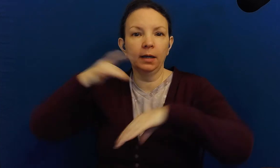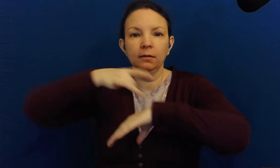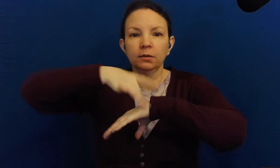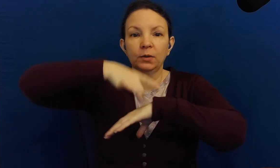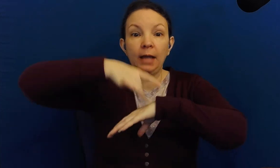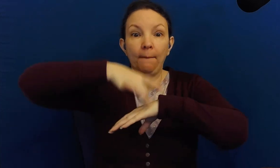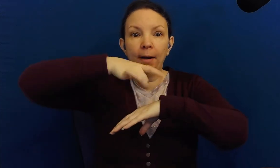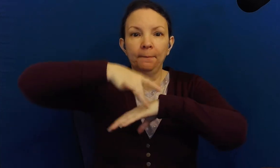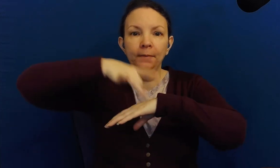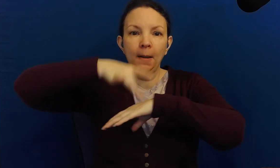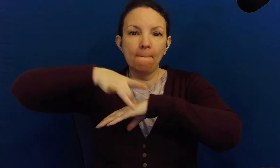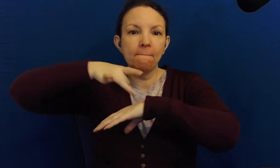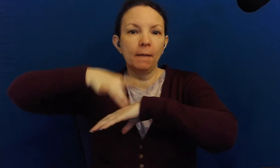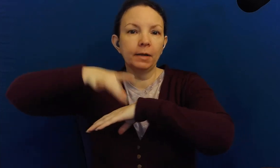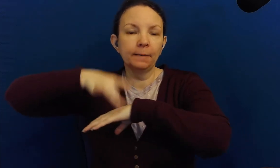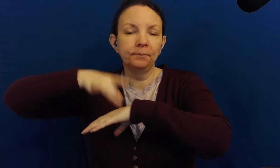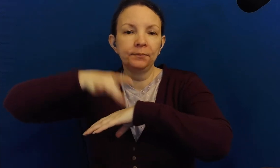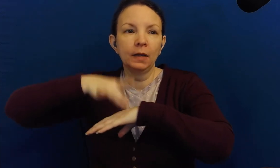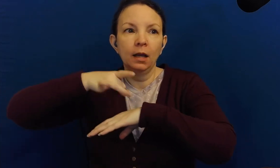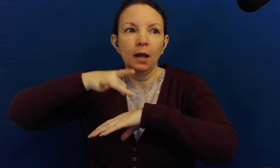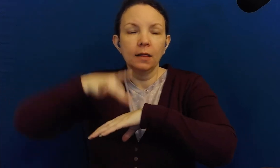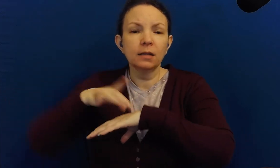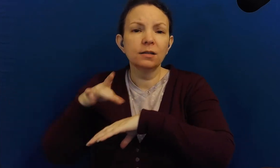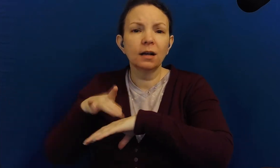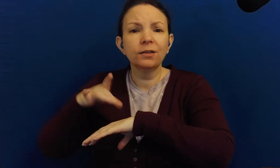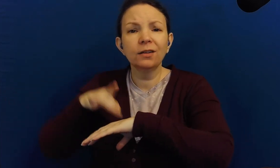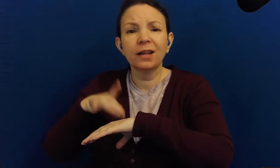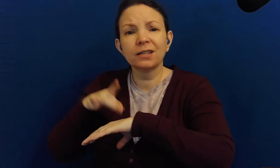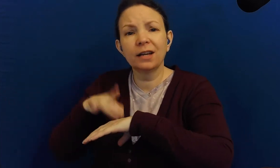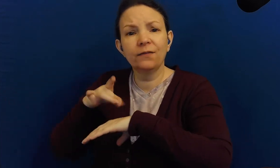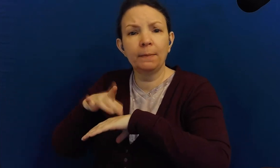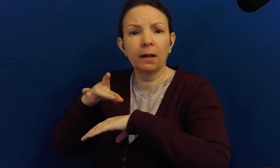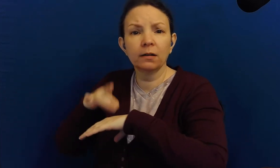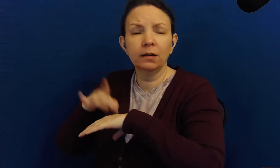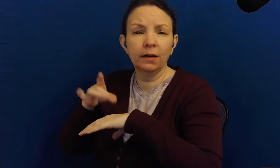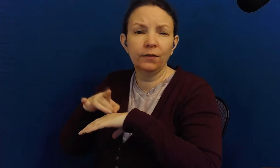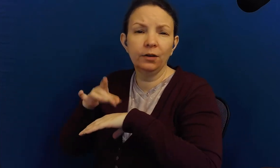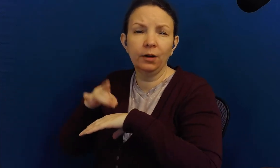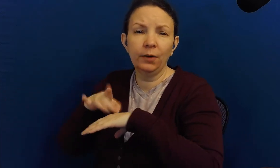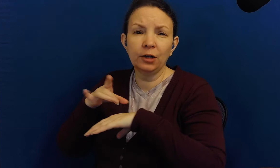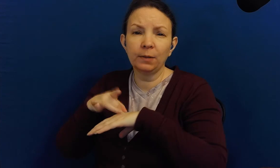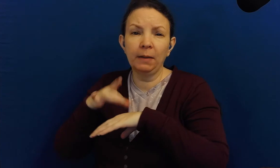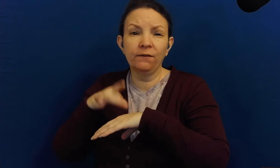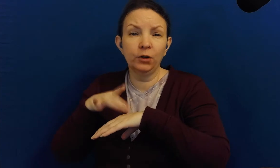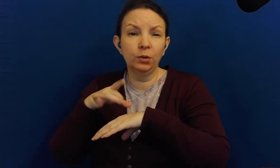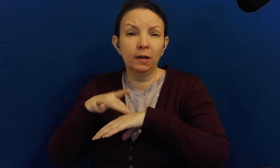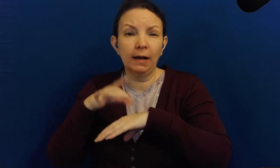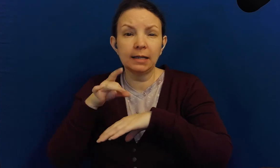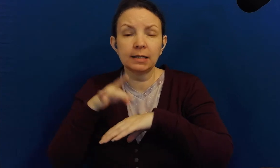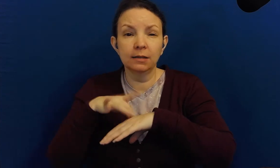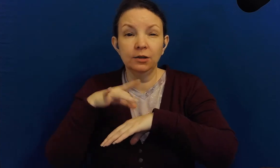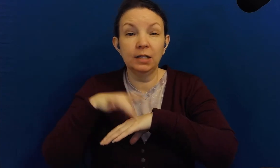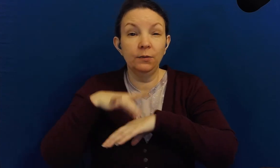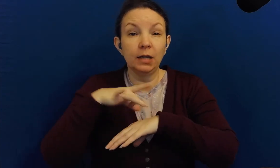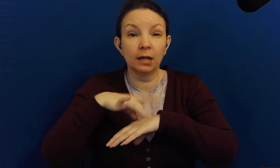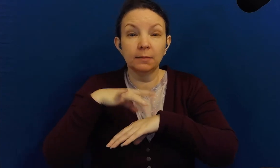we're tapping it. Pumpkin. This is also a lot of sign for melon. If you already took my food class, you see we talked about this